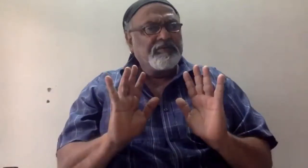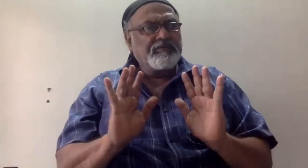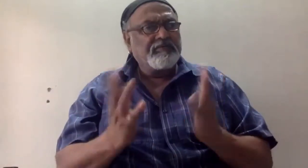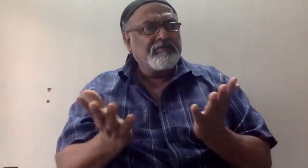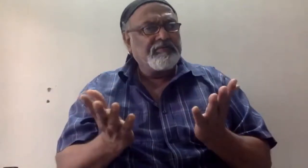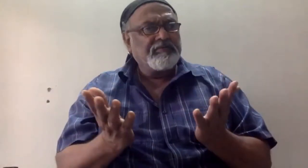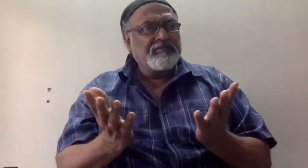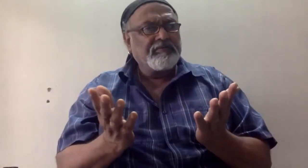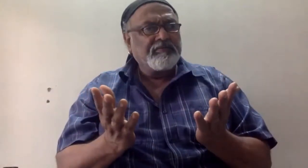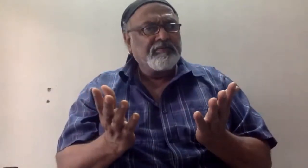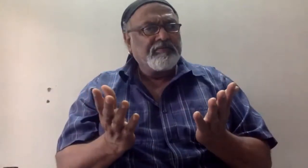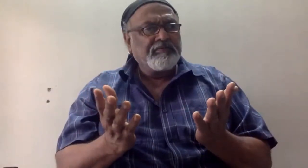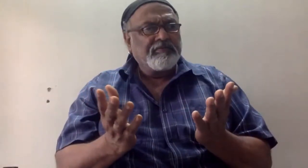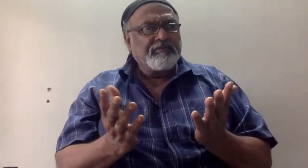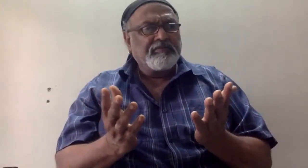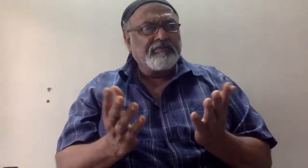Okay, well, if you're still coming on to it,